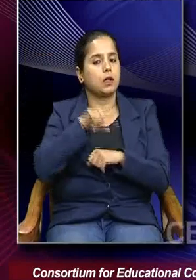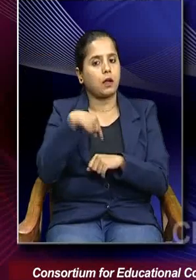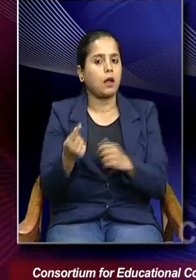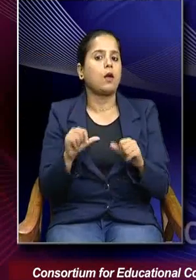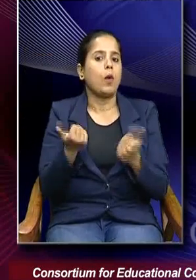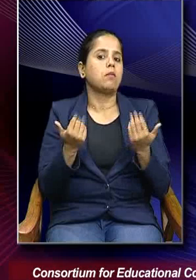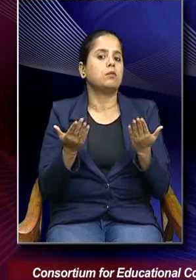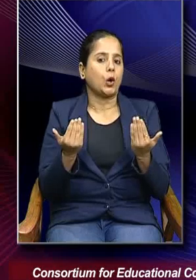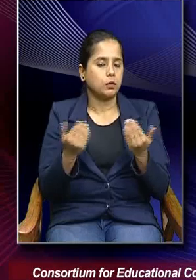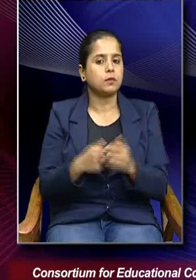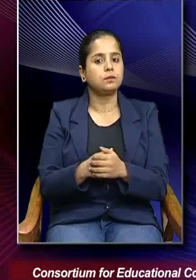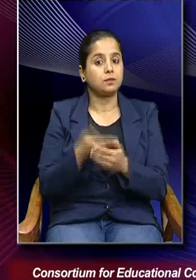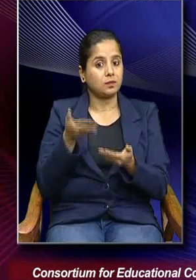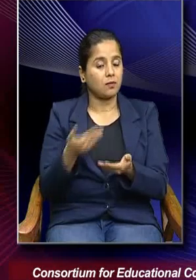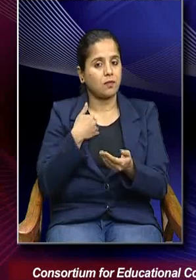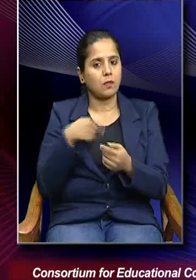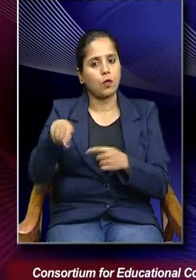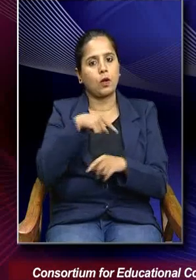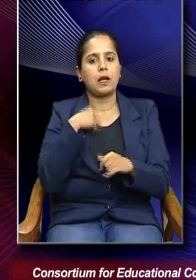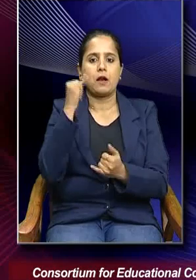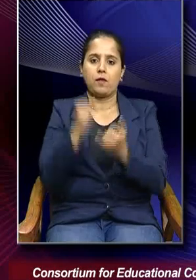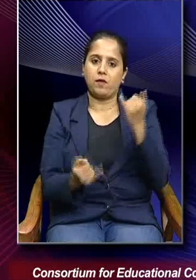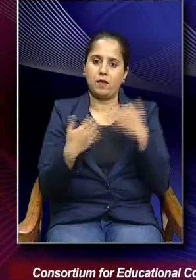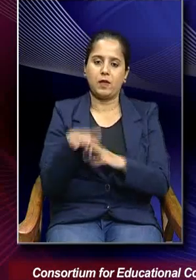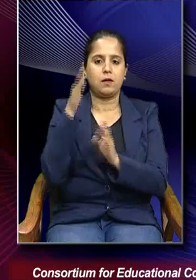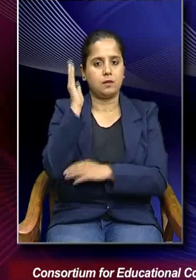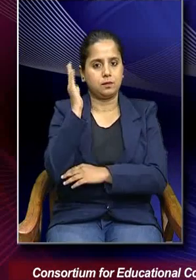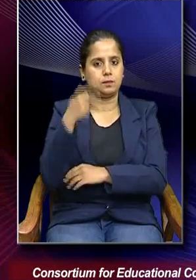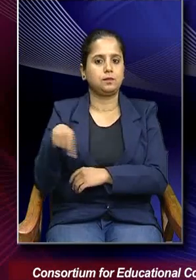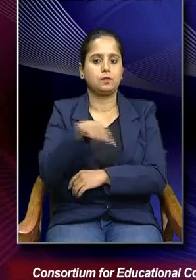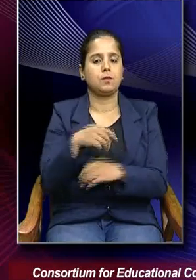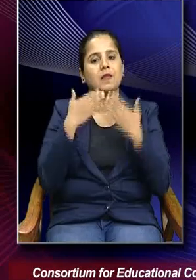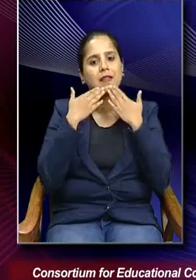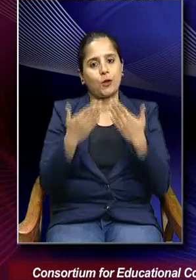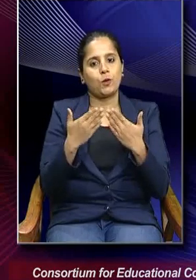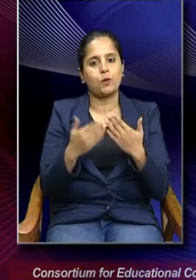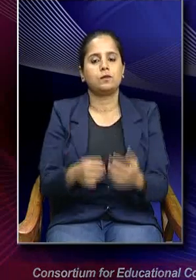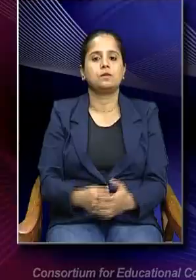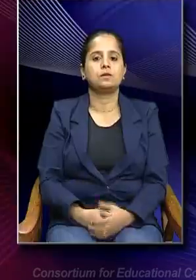become meaningful. With this, I come to an end of today's lecture. Thank you.